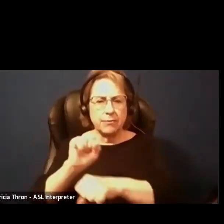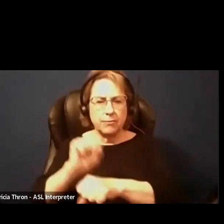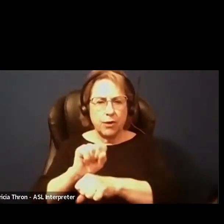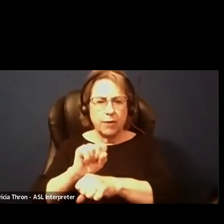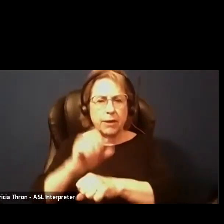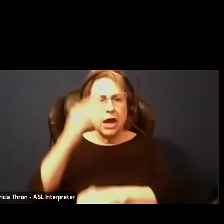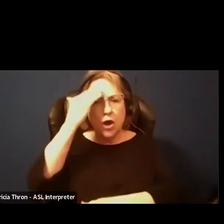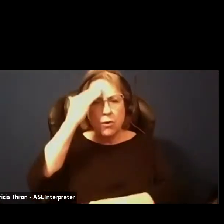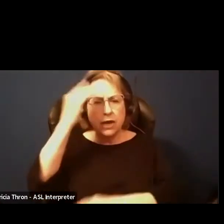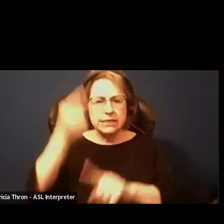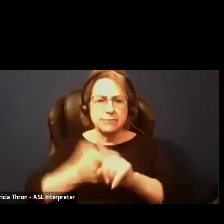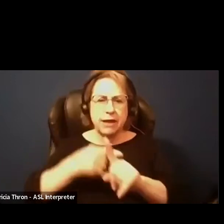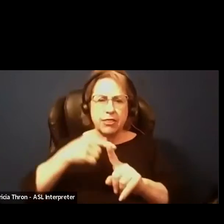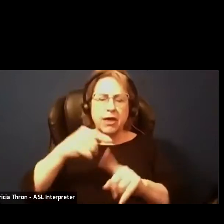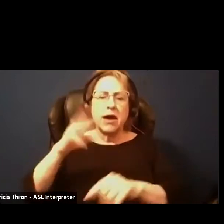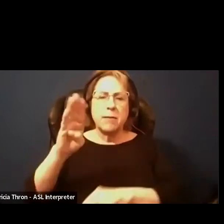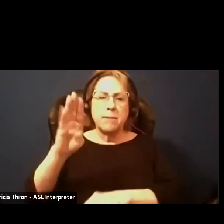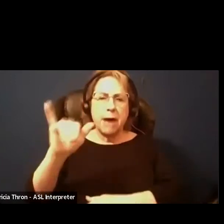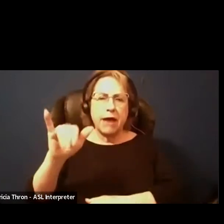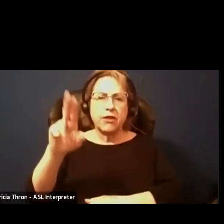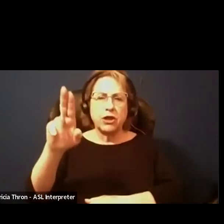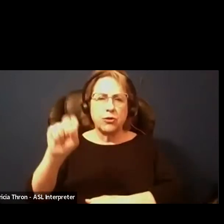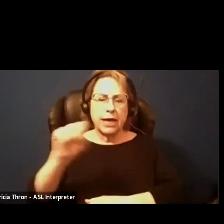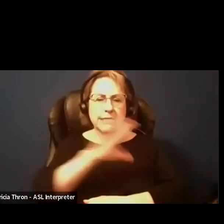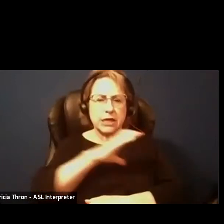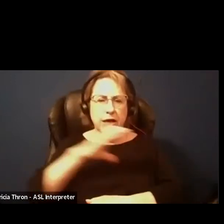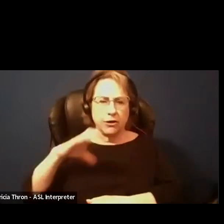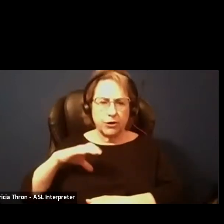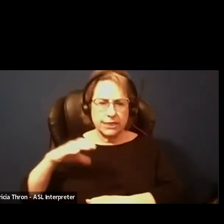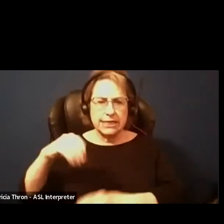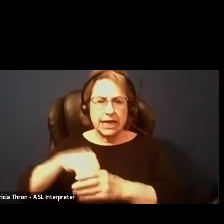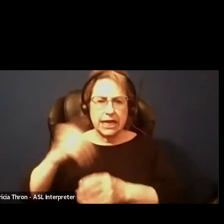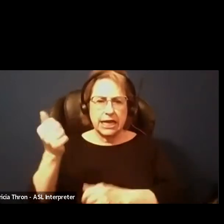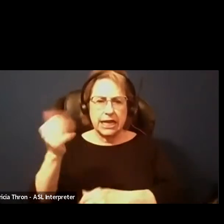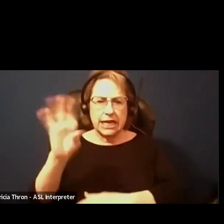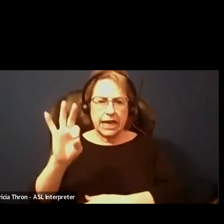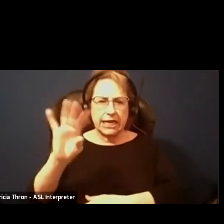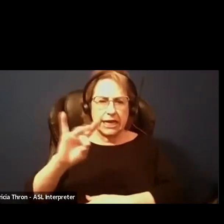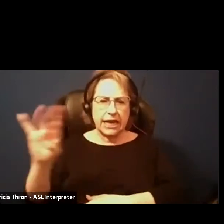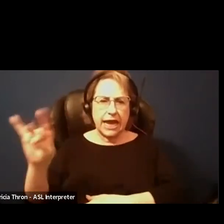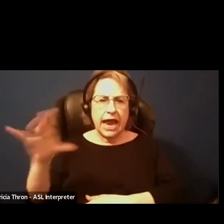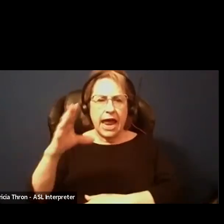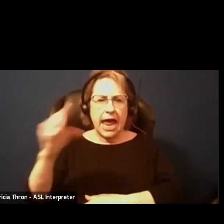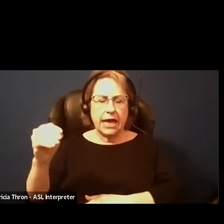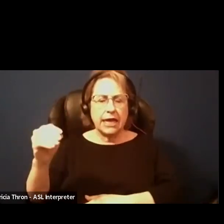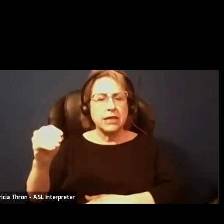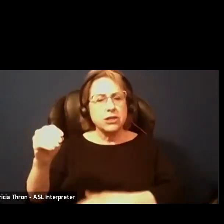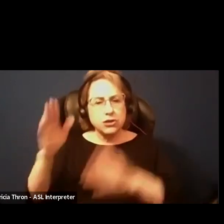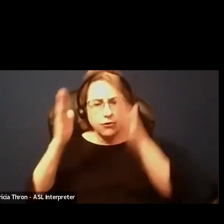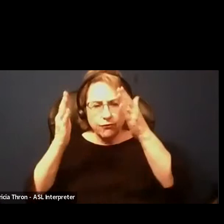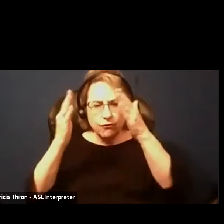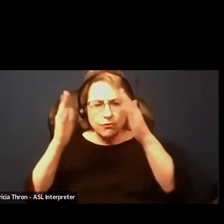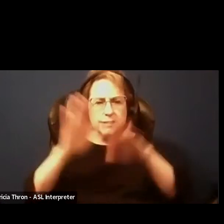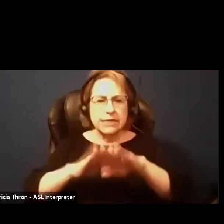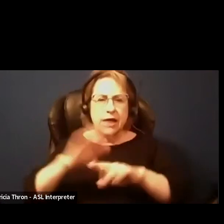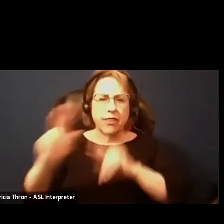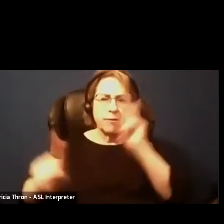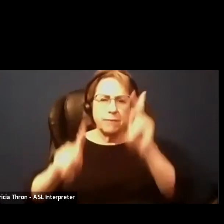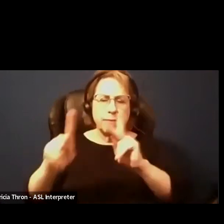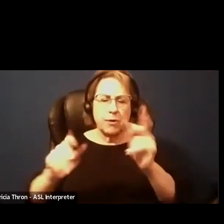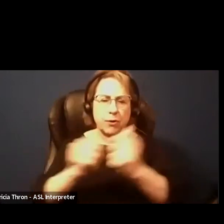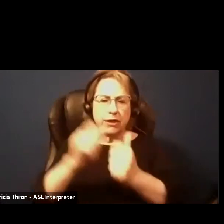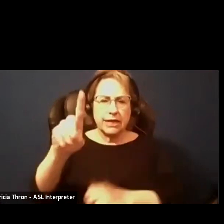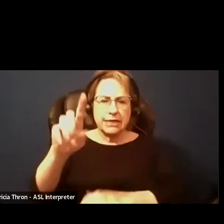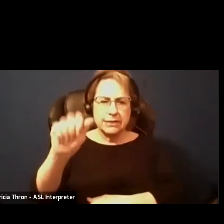in 1988, and whereas it is important to pay tribute to the accomplishments of the people with disabilities whose work helps keep the nation's